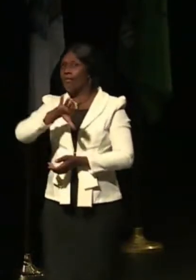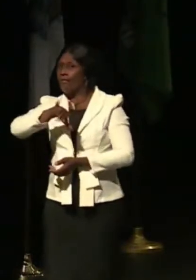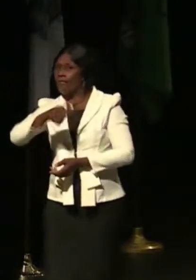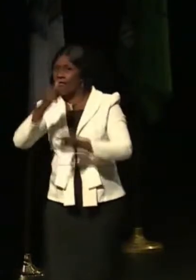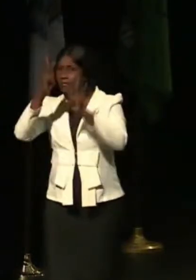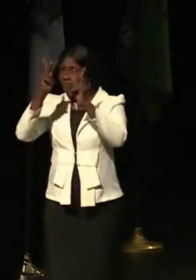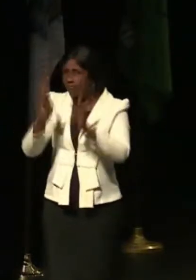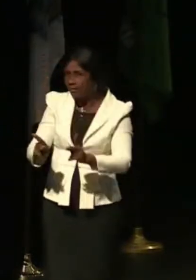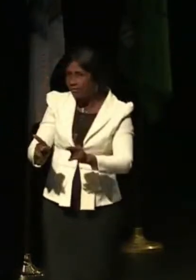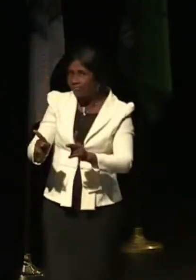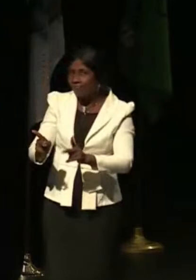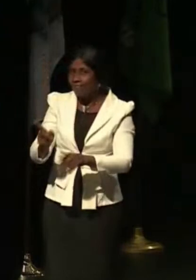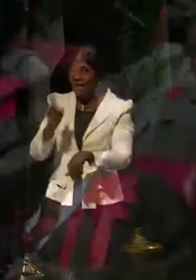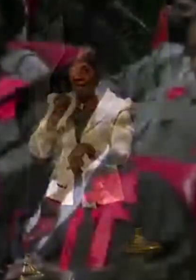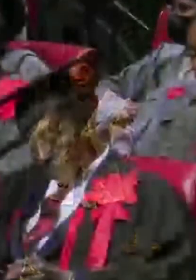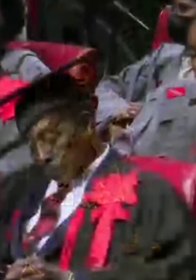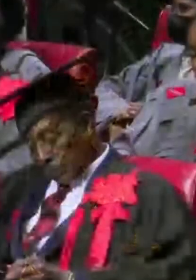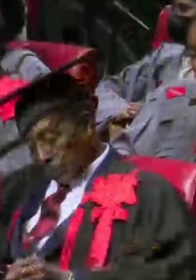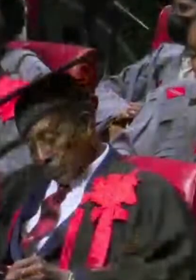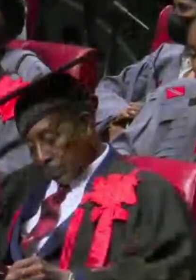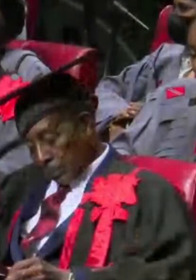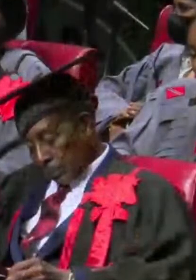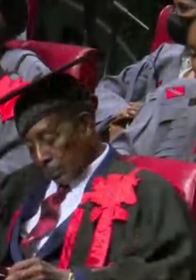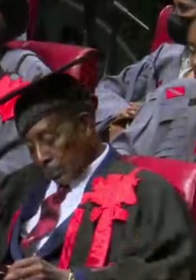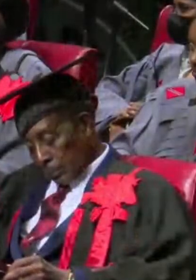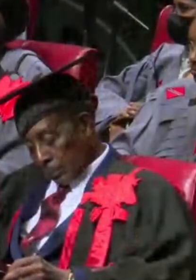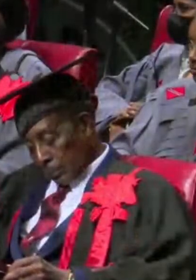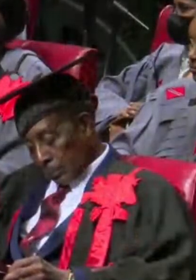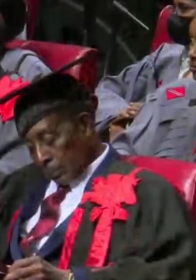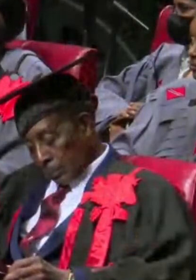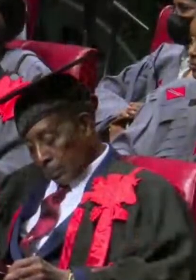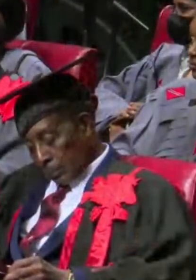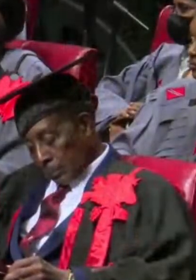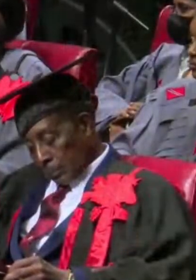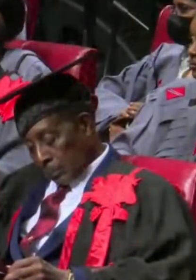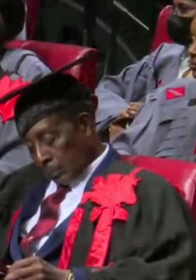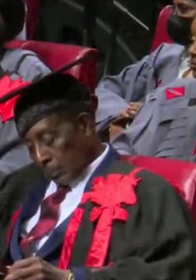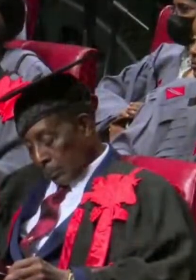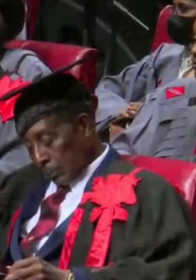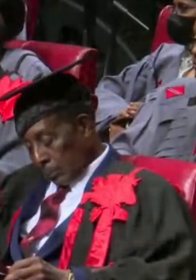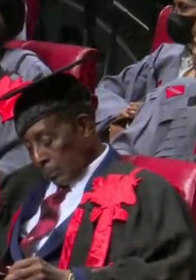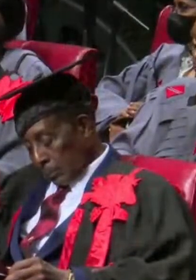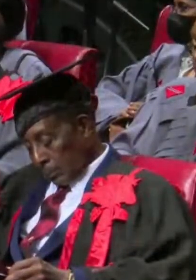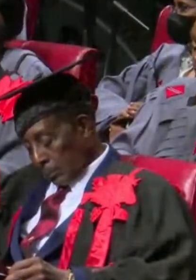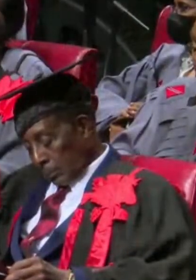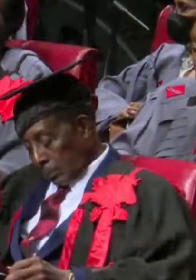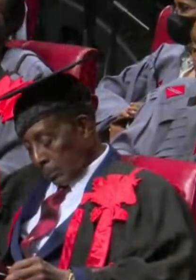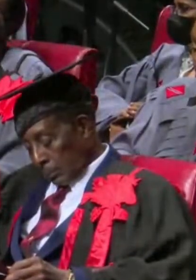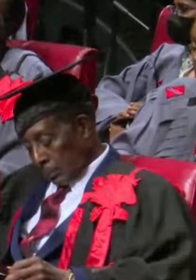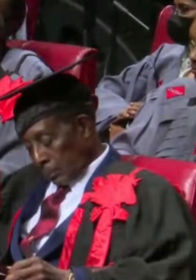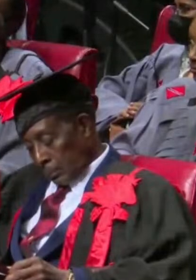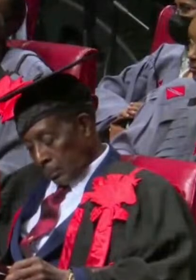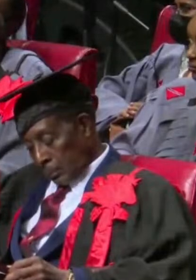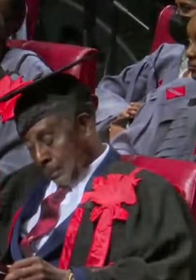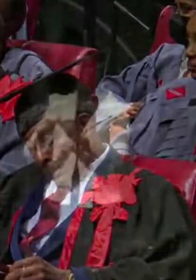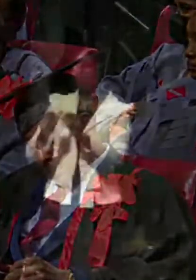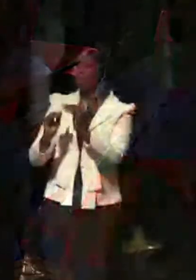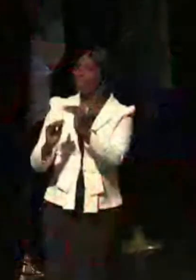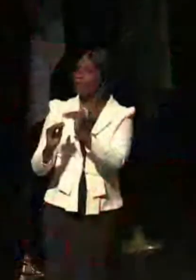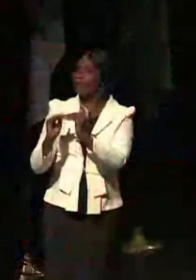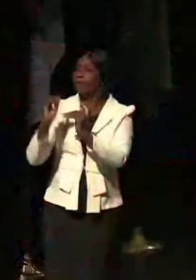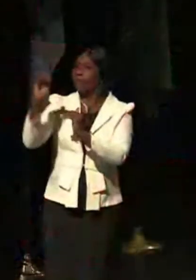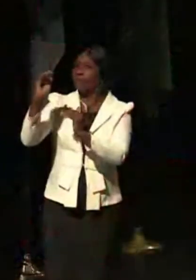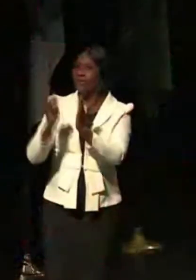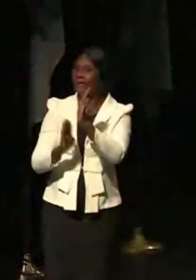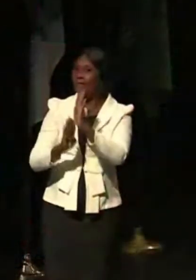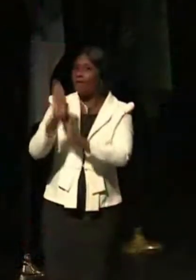enjoys spending quality time with his 9 grandchildren, remains dedicated to continuously developing the next